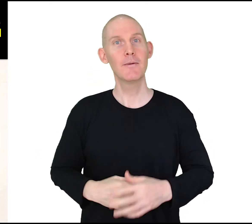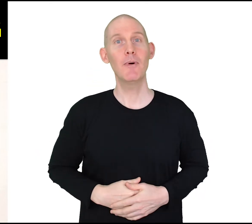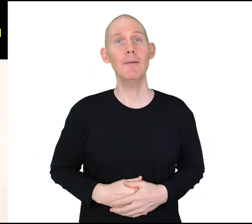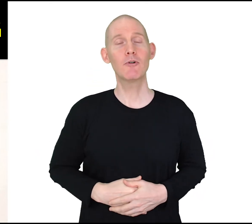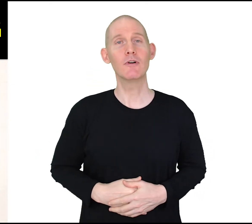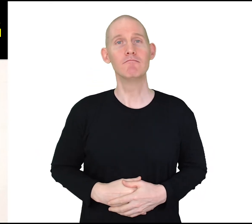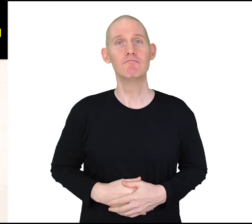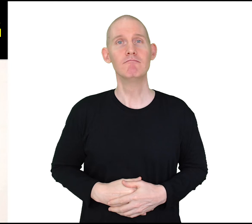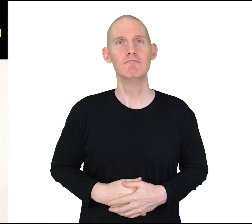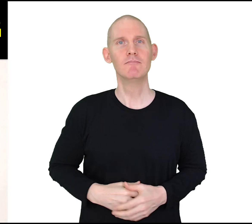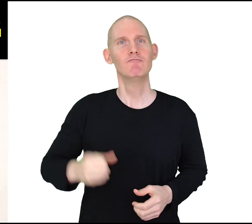Popcorn,